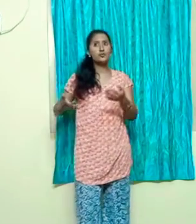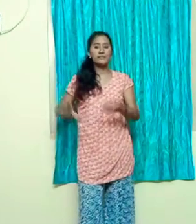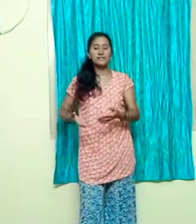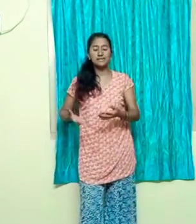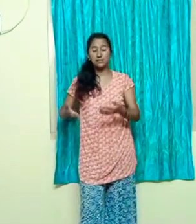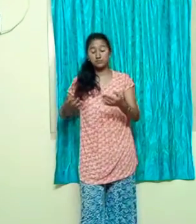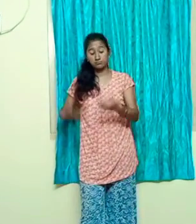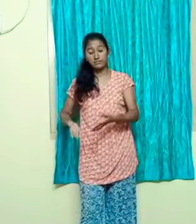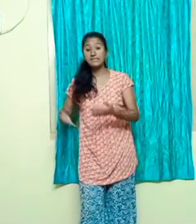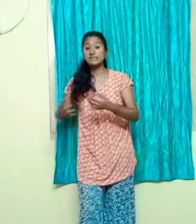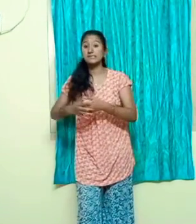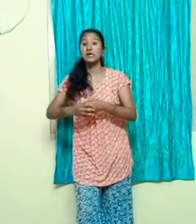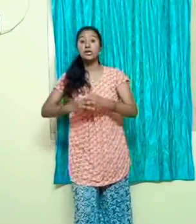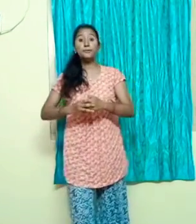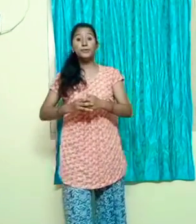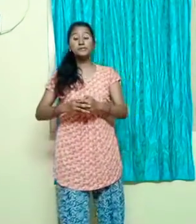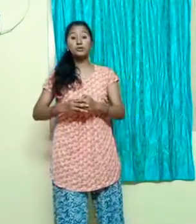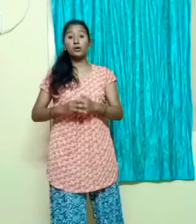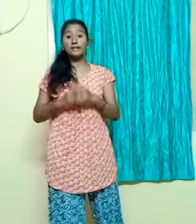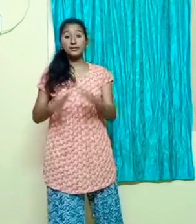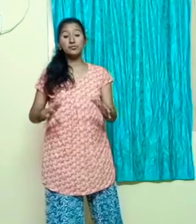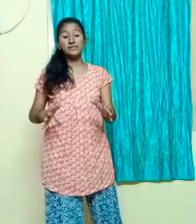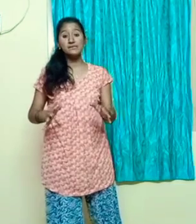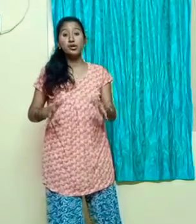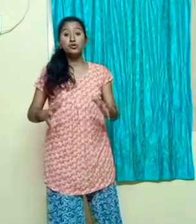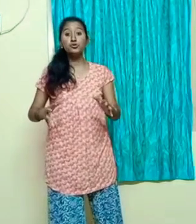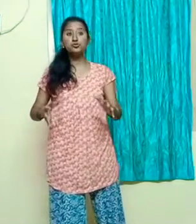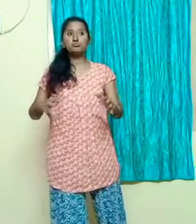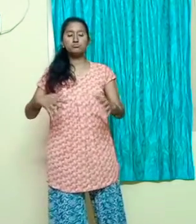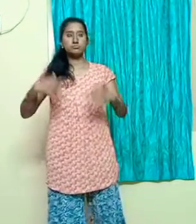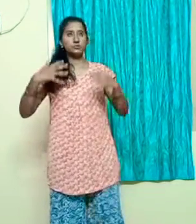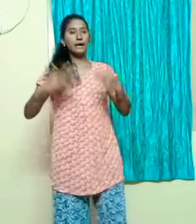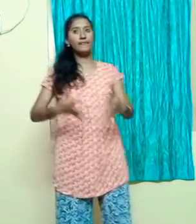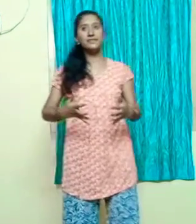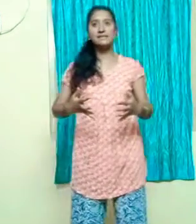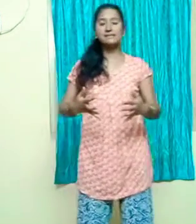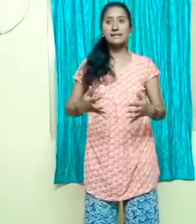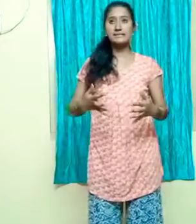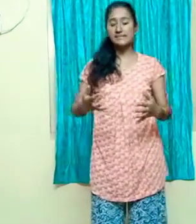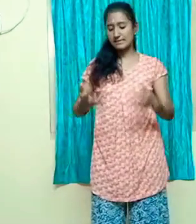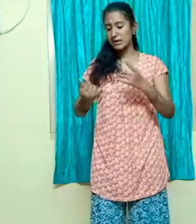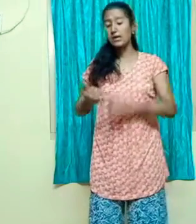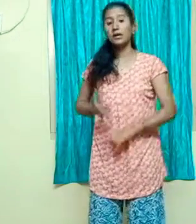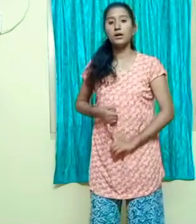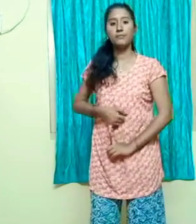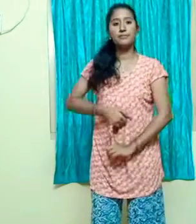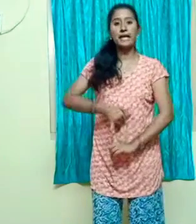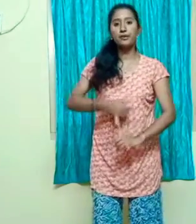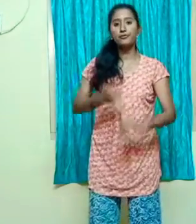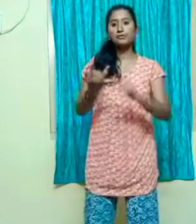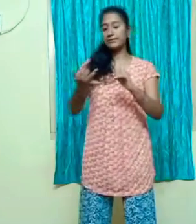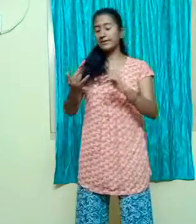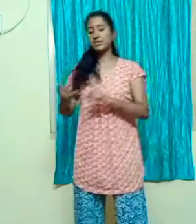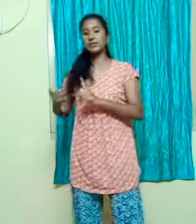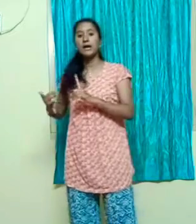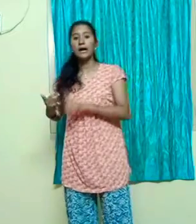for diligence. Computers are not like humans to have reasons such as lack of concentration